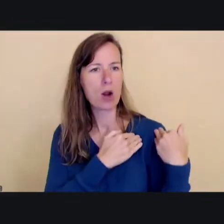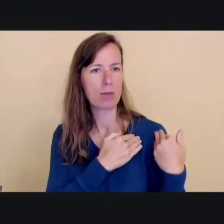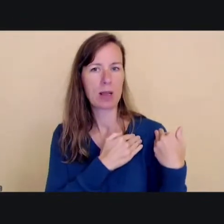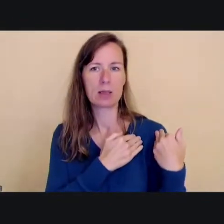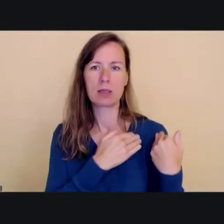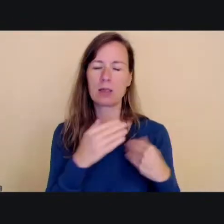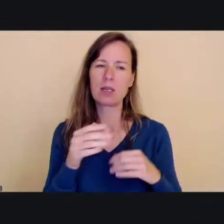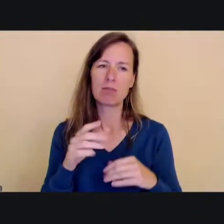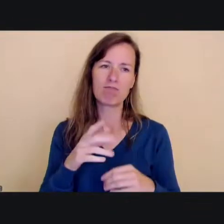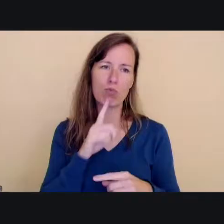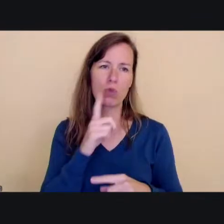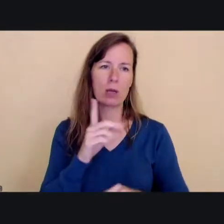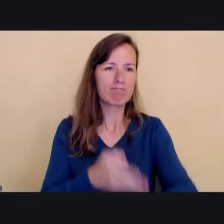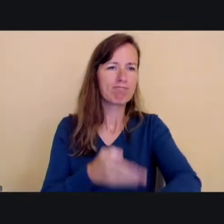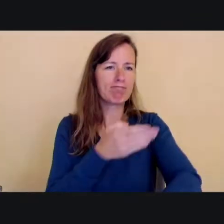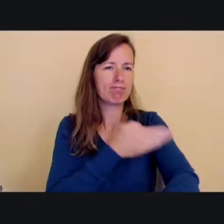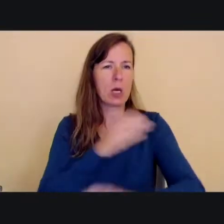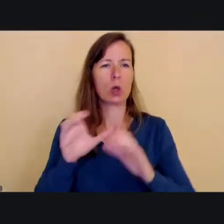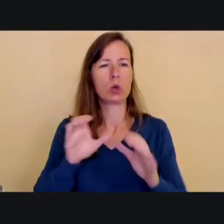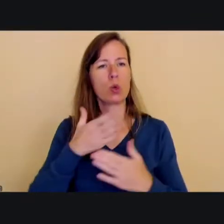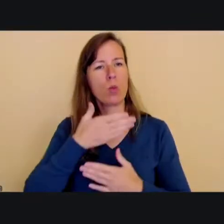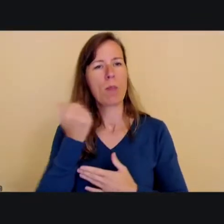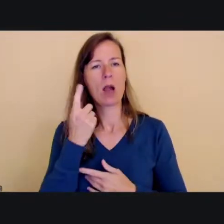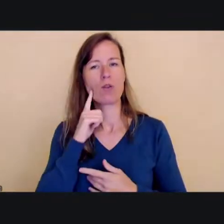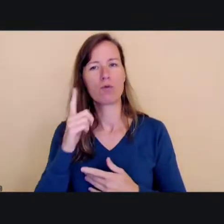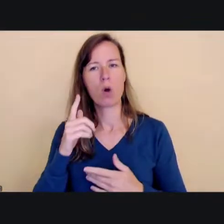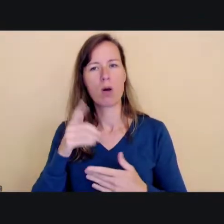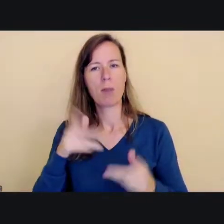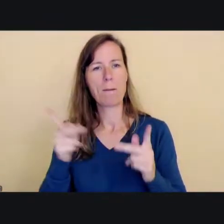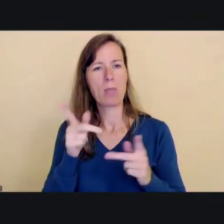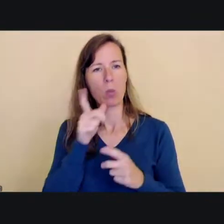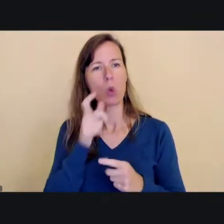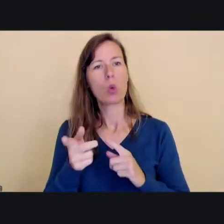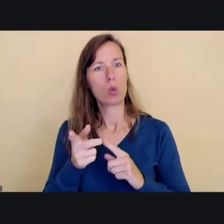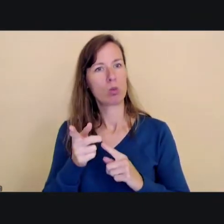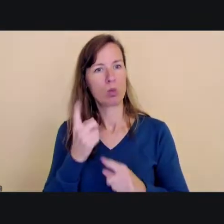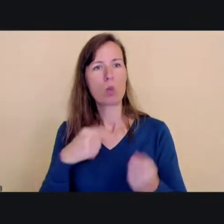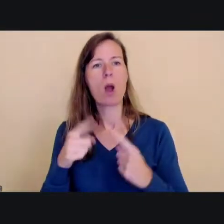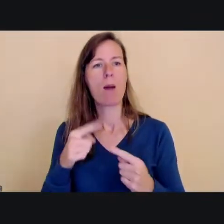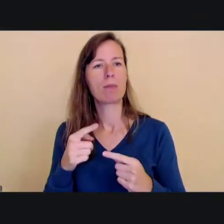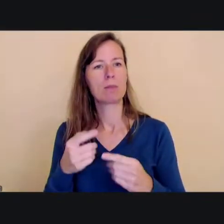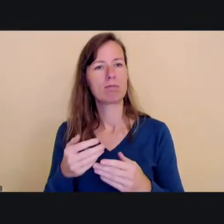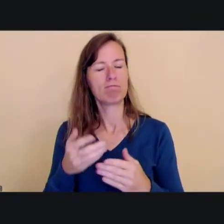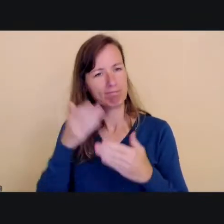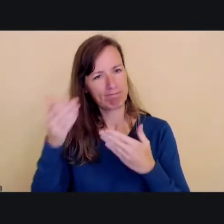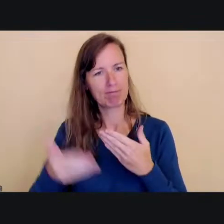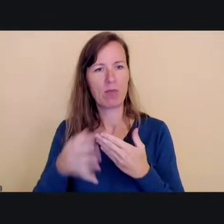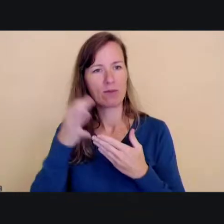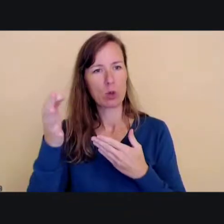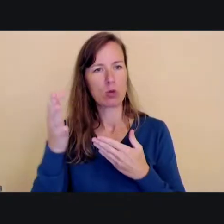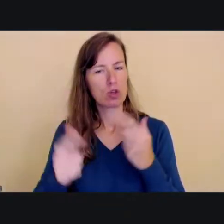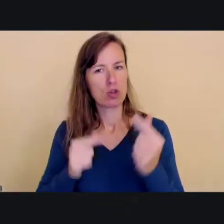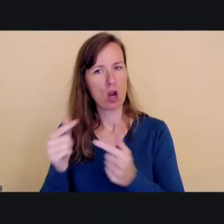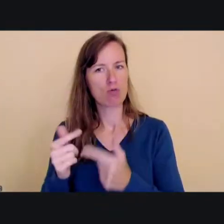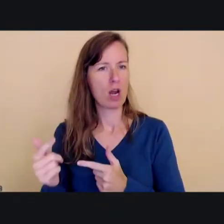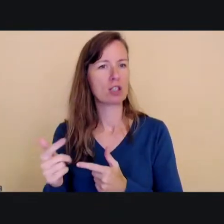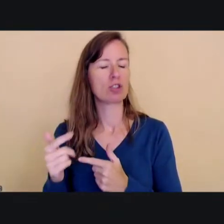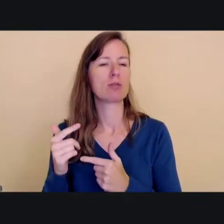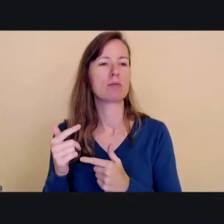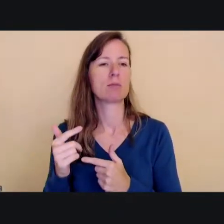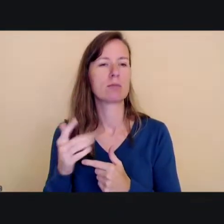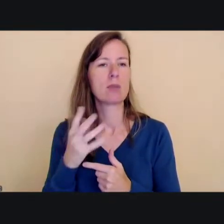7 generations. And this work is done in partnership with our sovereign indigenous nations.